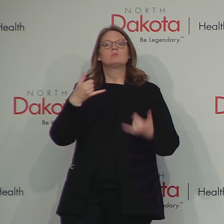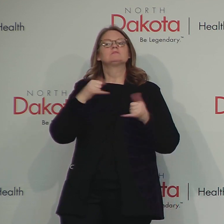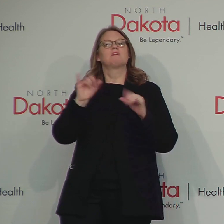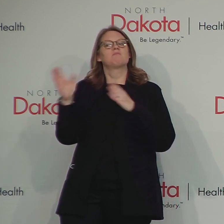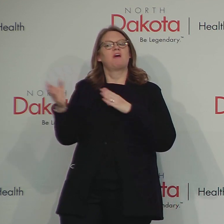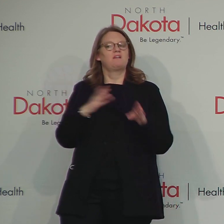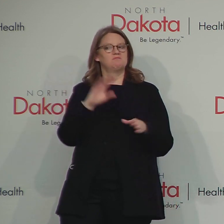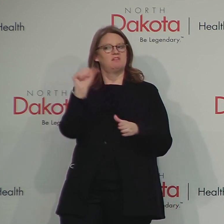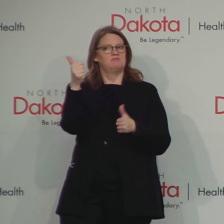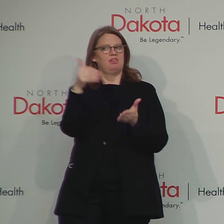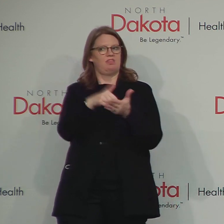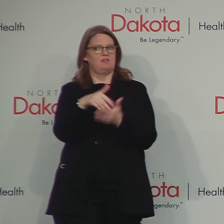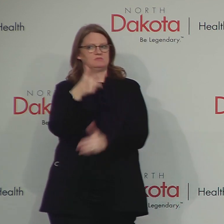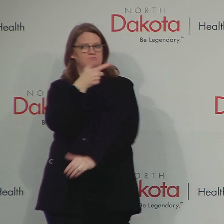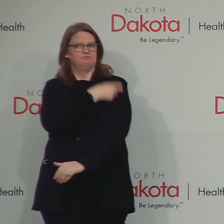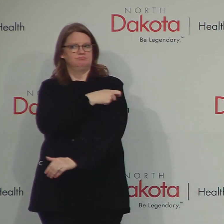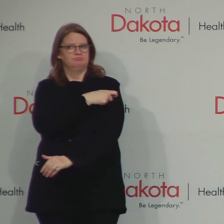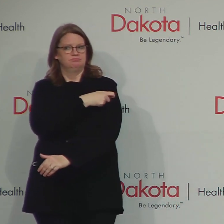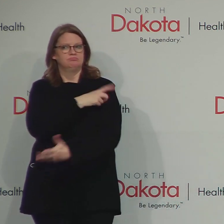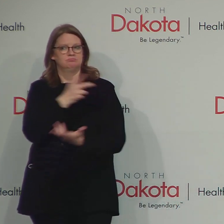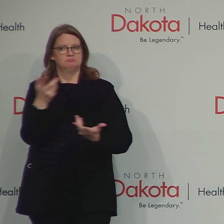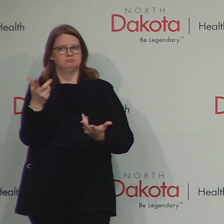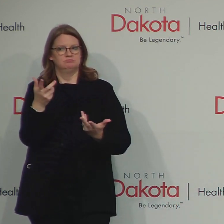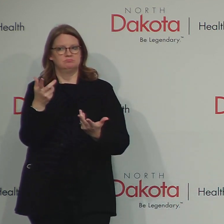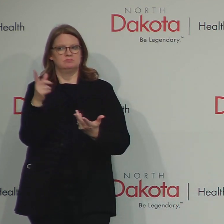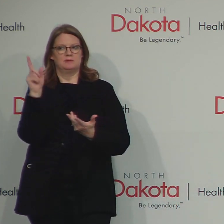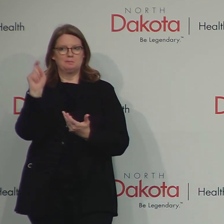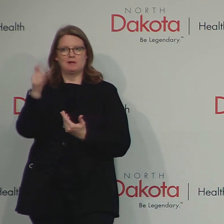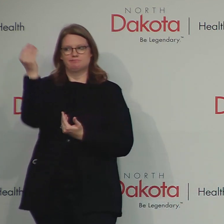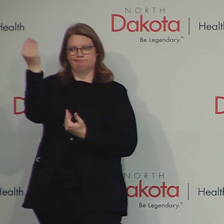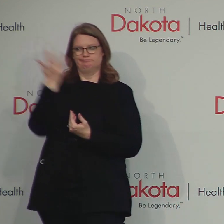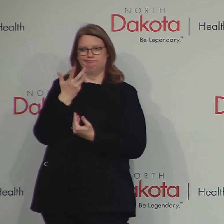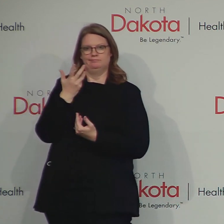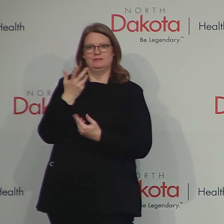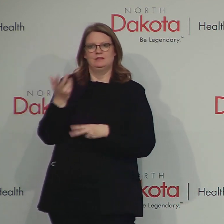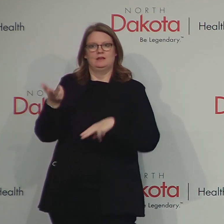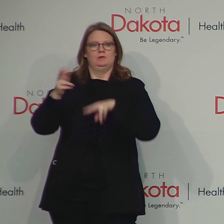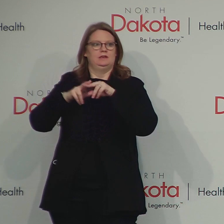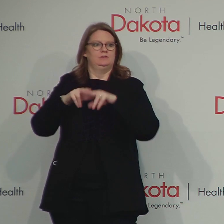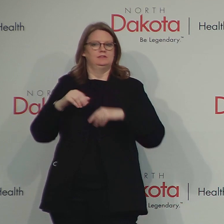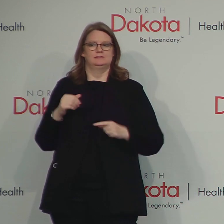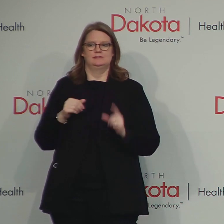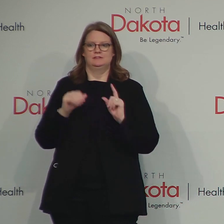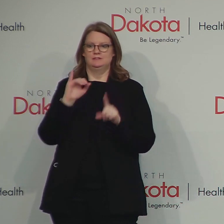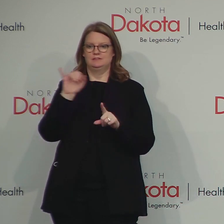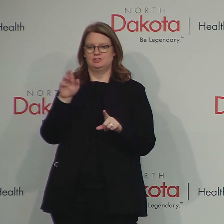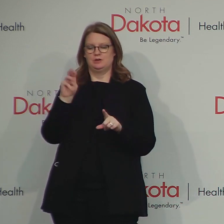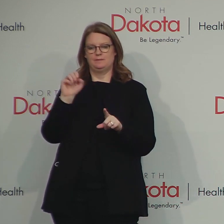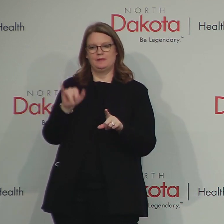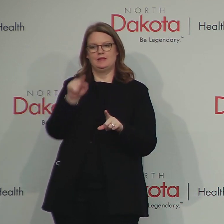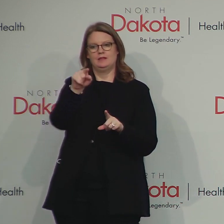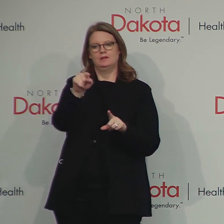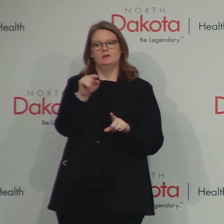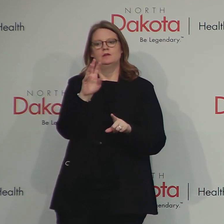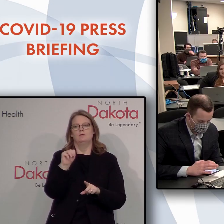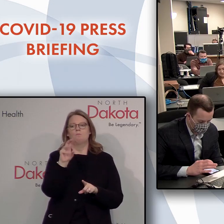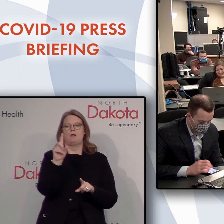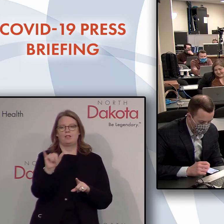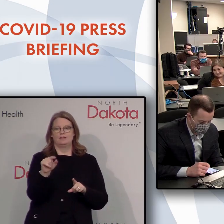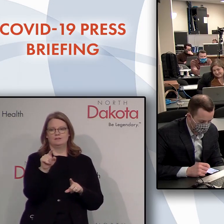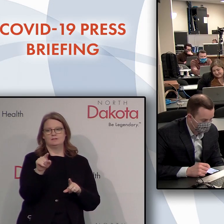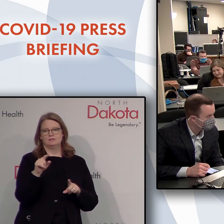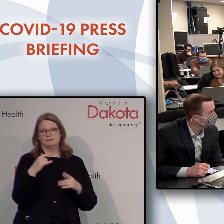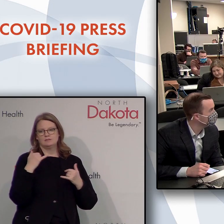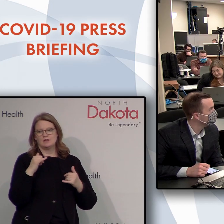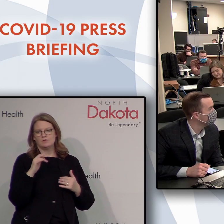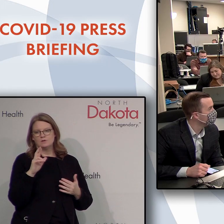week until we receive notification that our allocation has increased. Jeremy? At the rate that the state